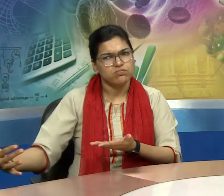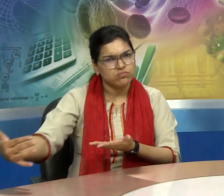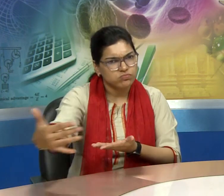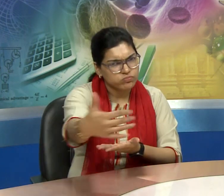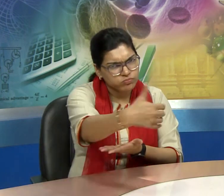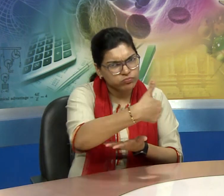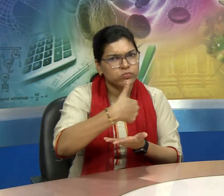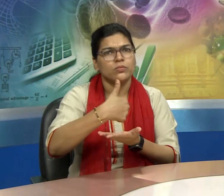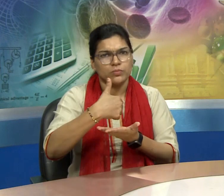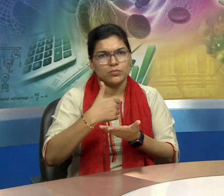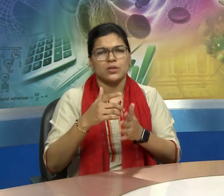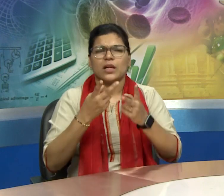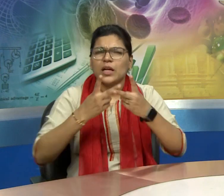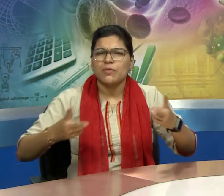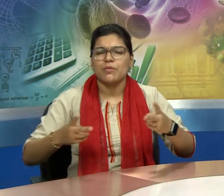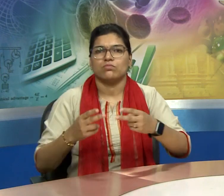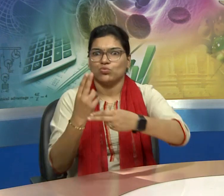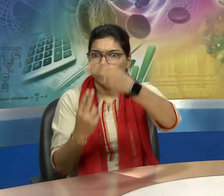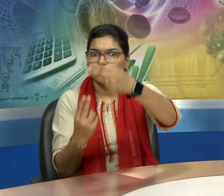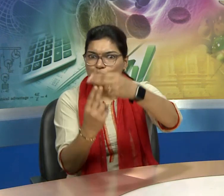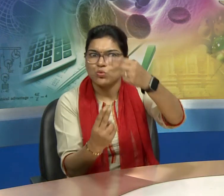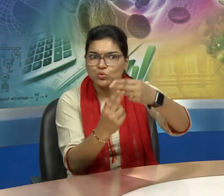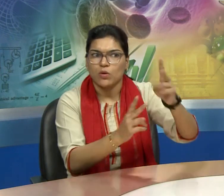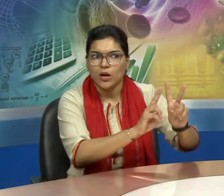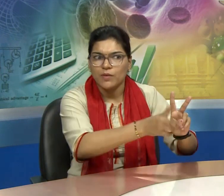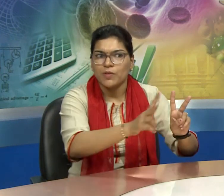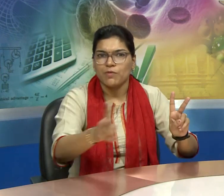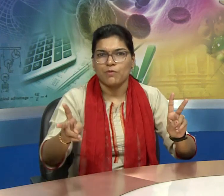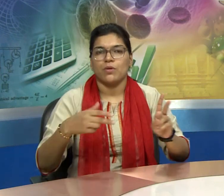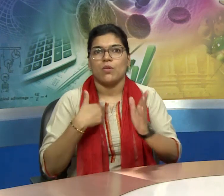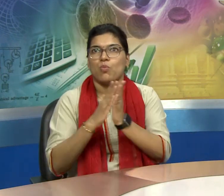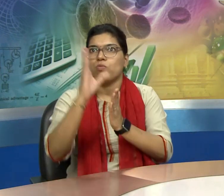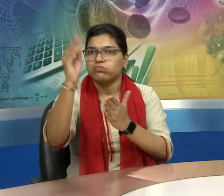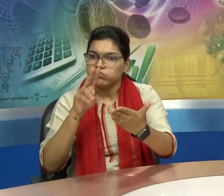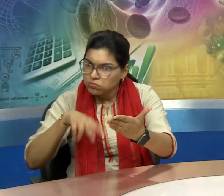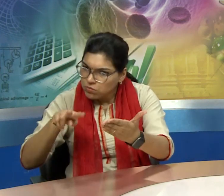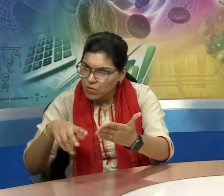Collection means to collect something and keep it at one place.